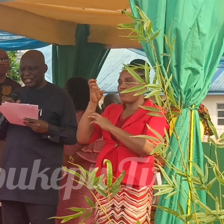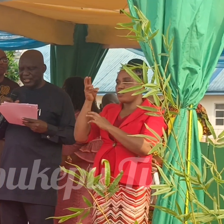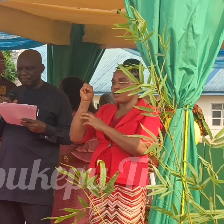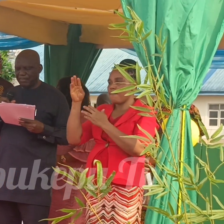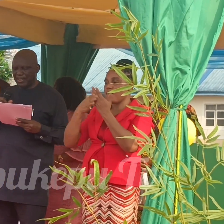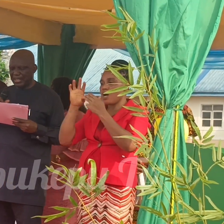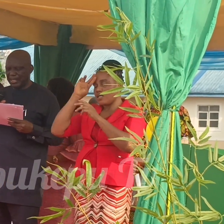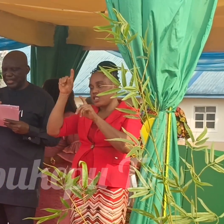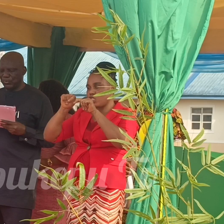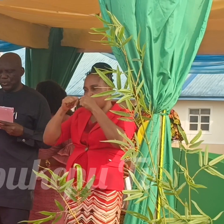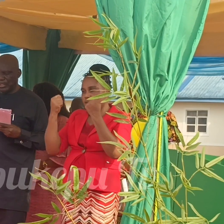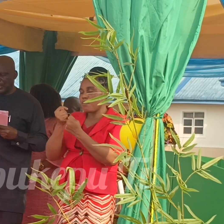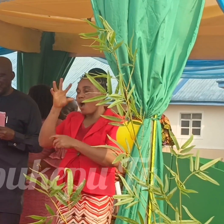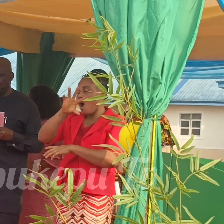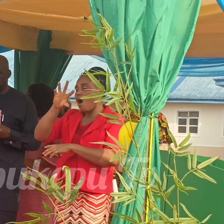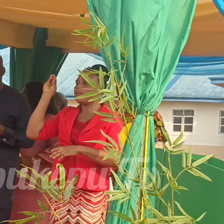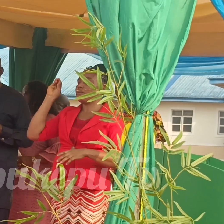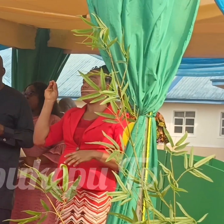its team